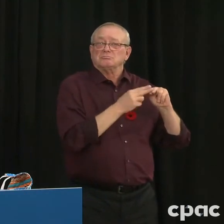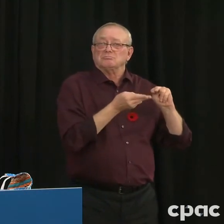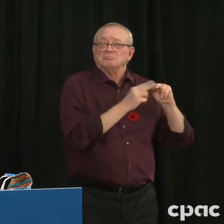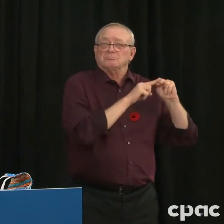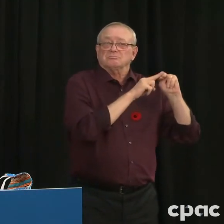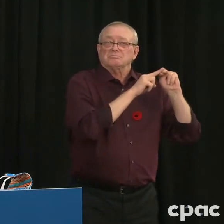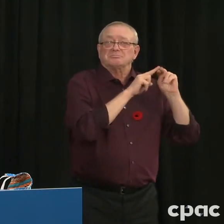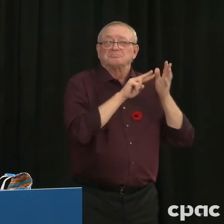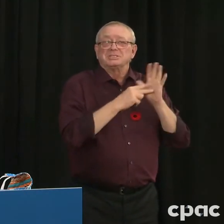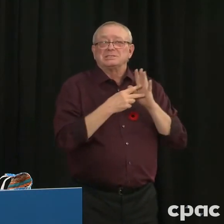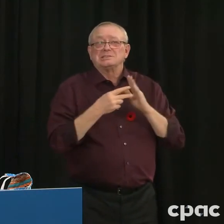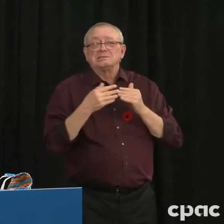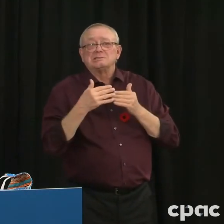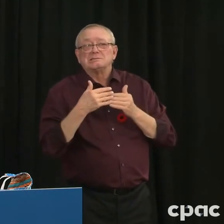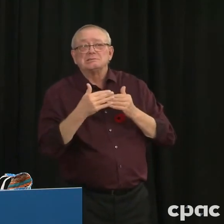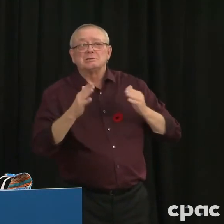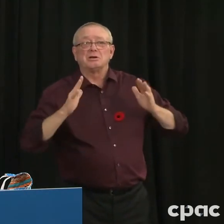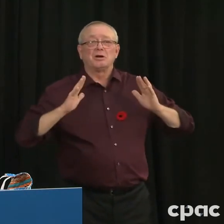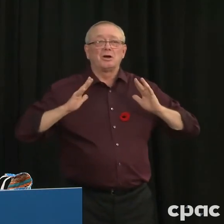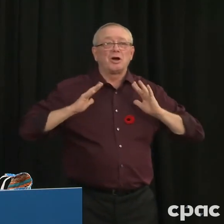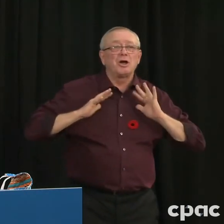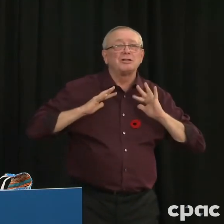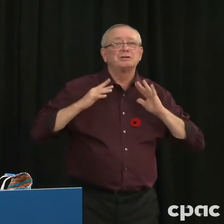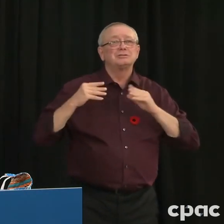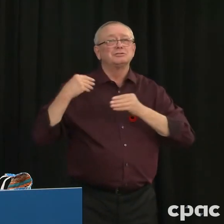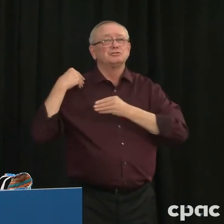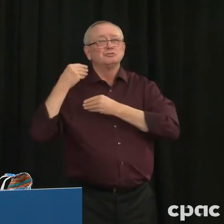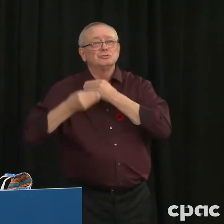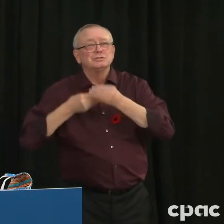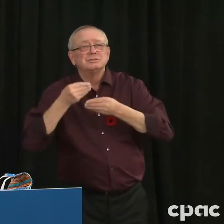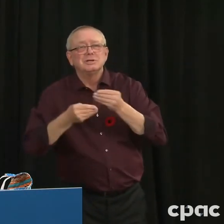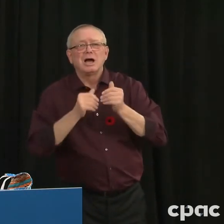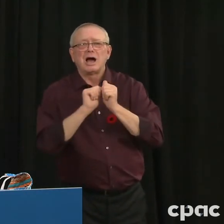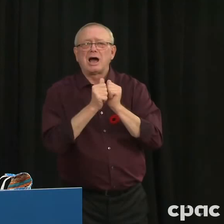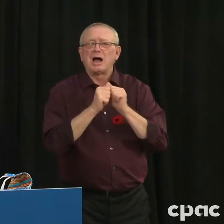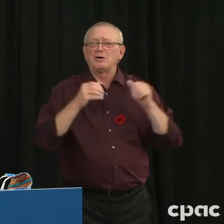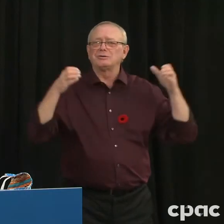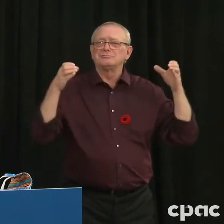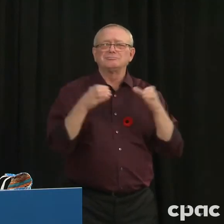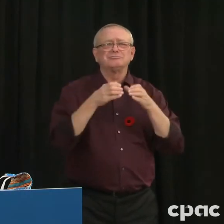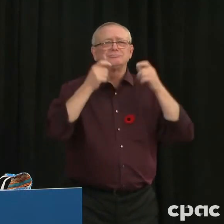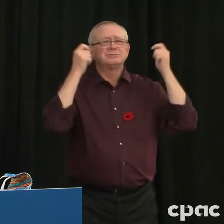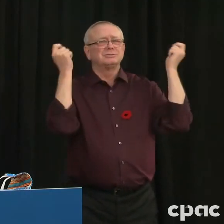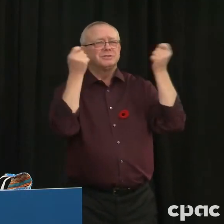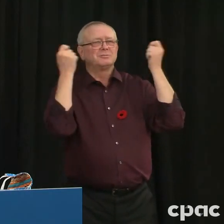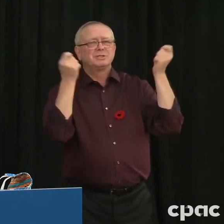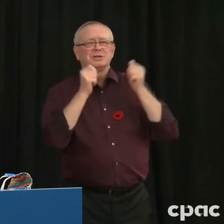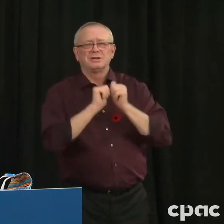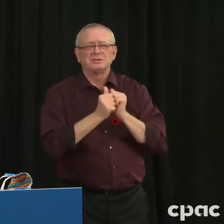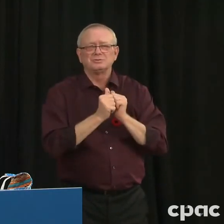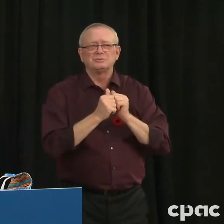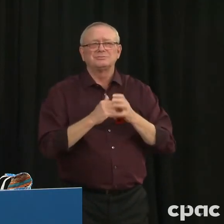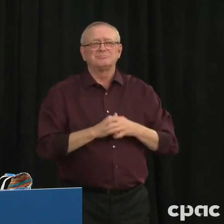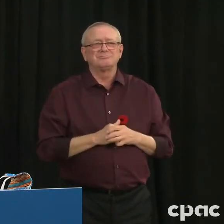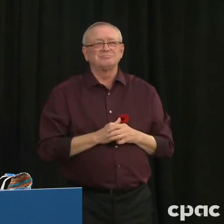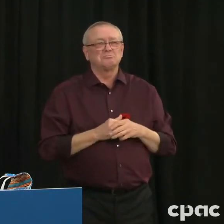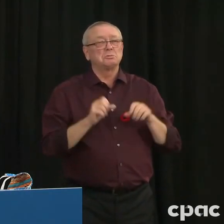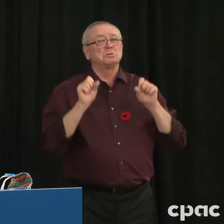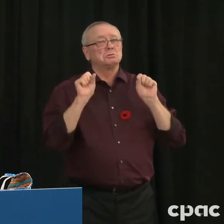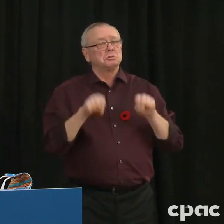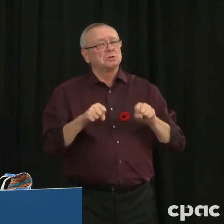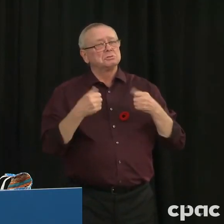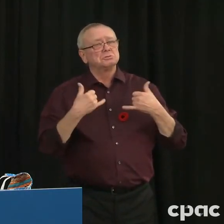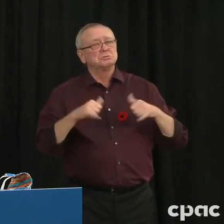we can still honor these traditions with some changes this year. Today, I want to recognize Remembrance Day and